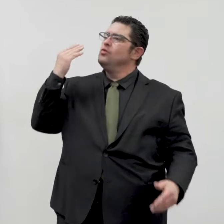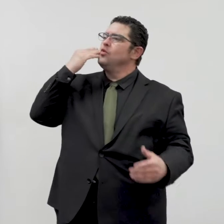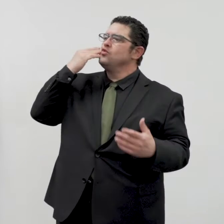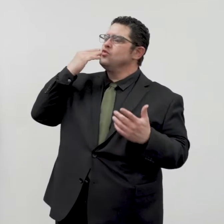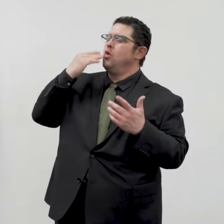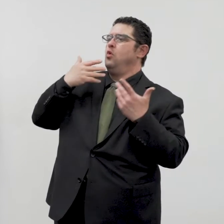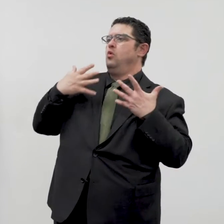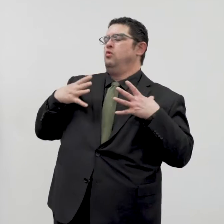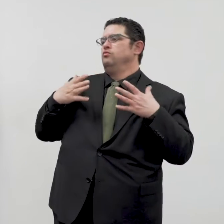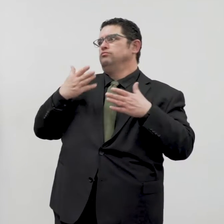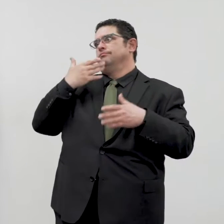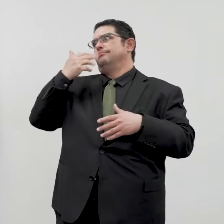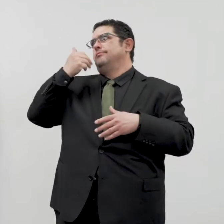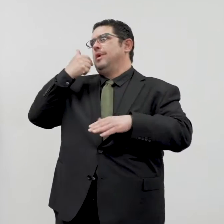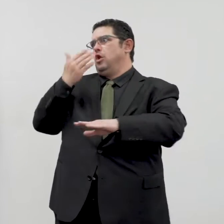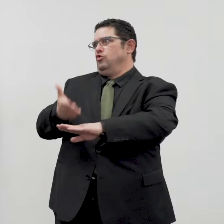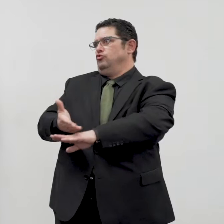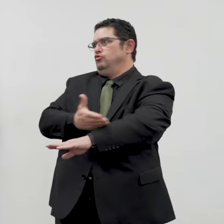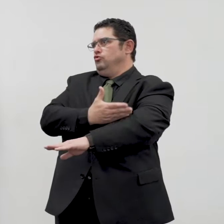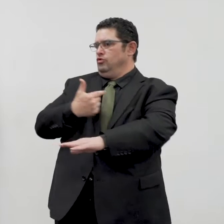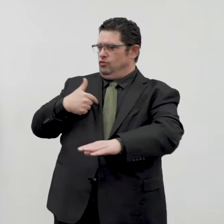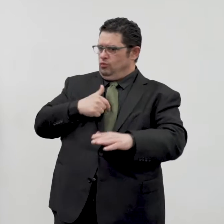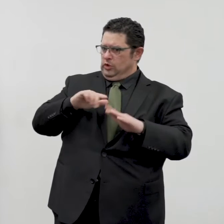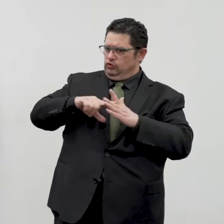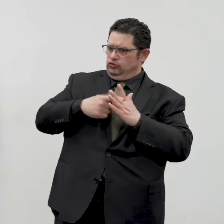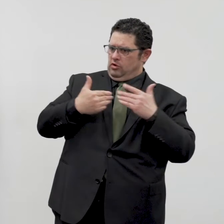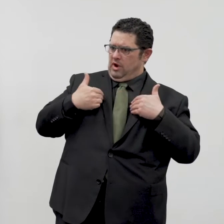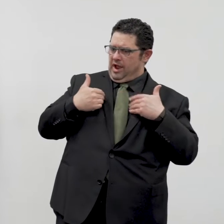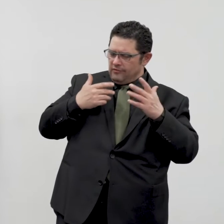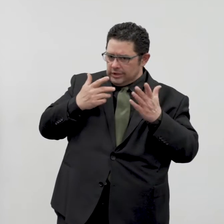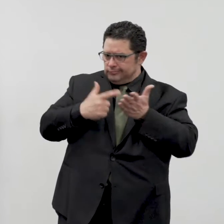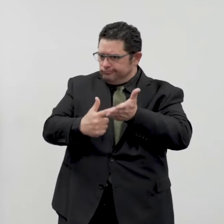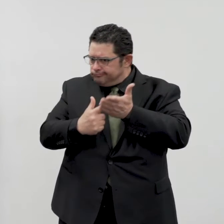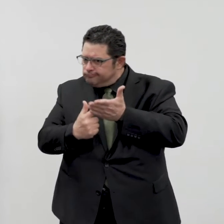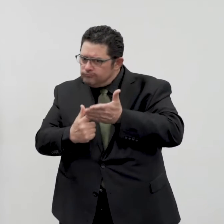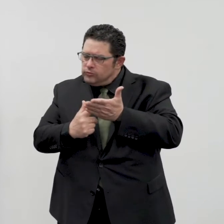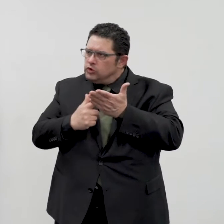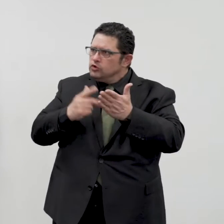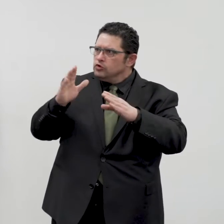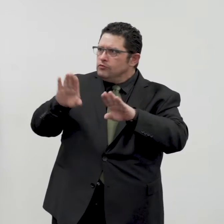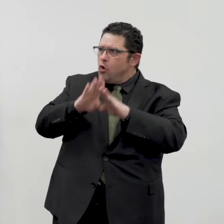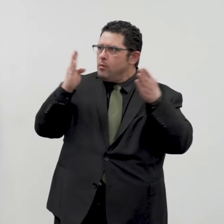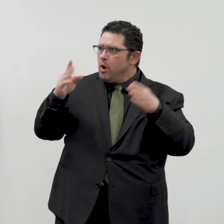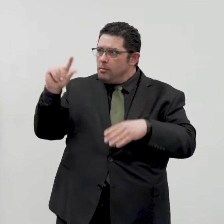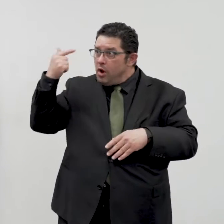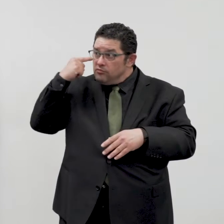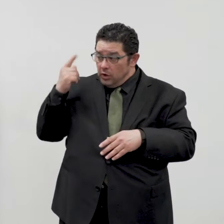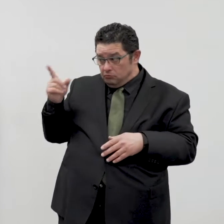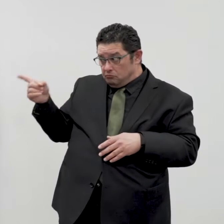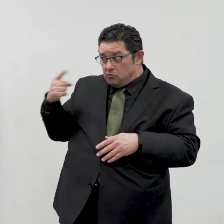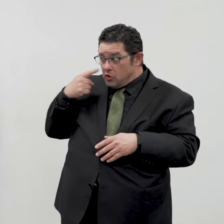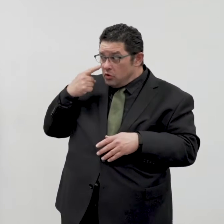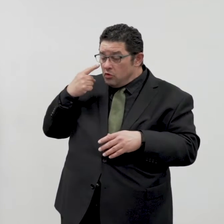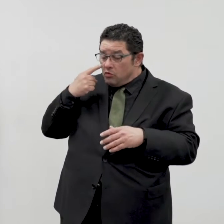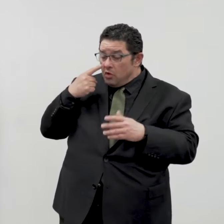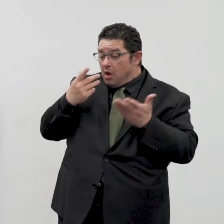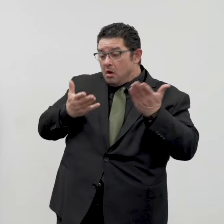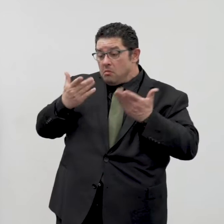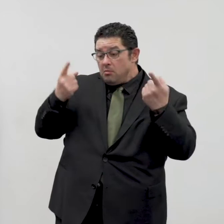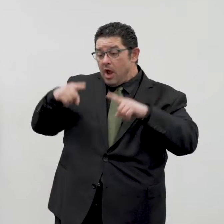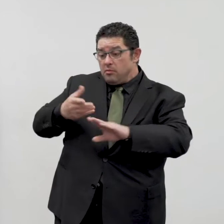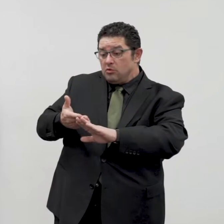and we can begin having our conversations about what reopening government would look like. Do you think that could come earlier than mid-May?